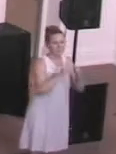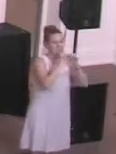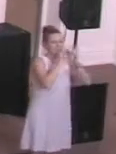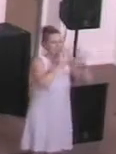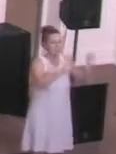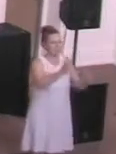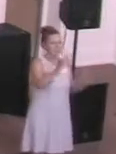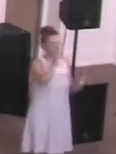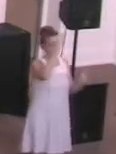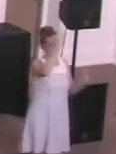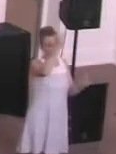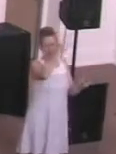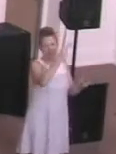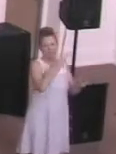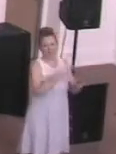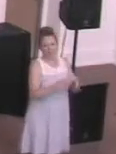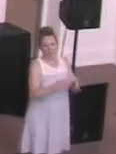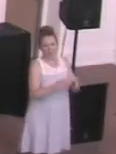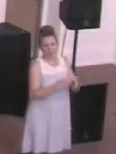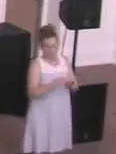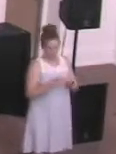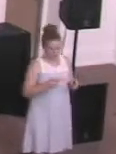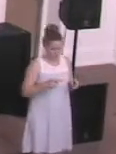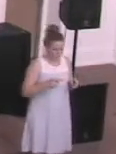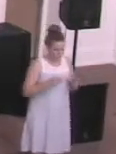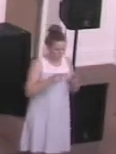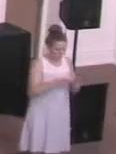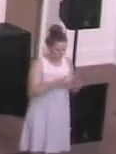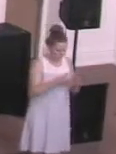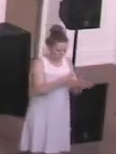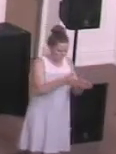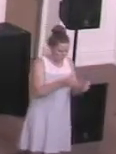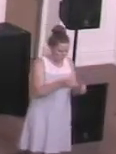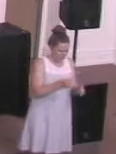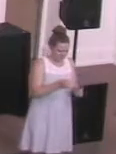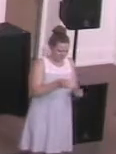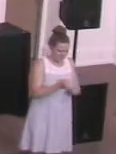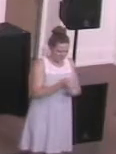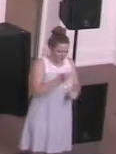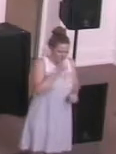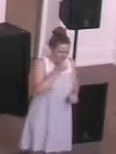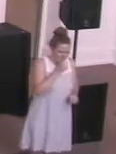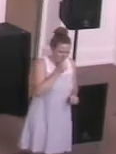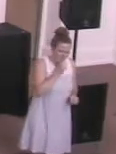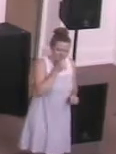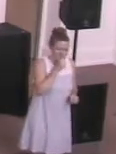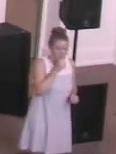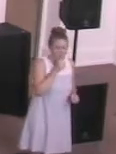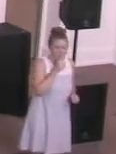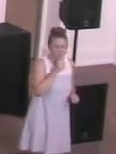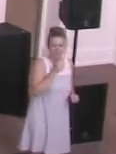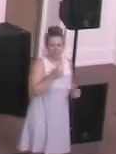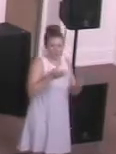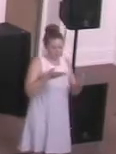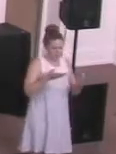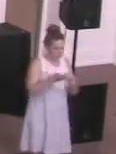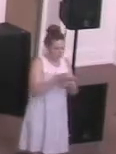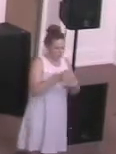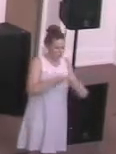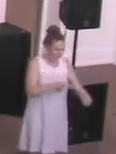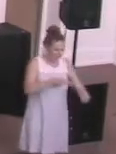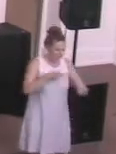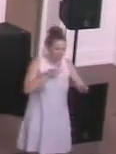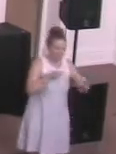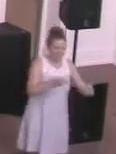name. Blessed be your name on the road marked with suffering, though there's pain in